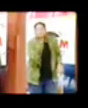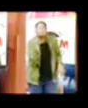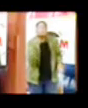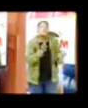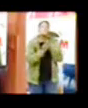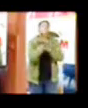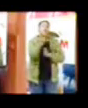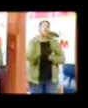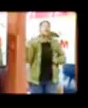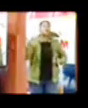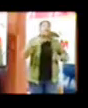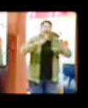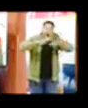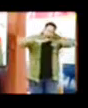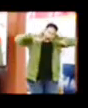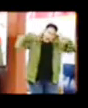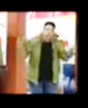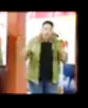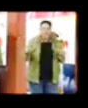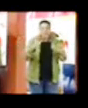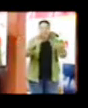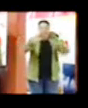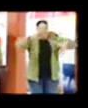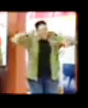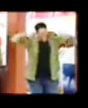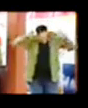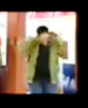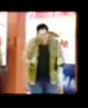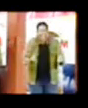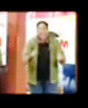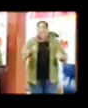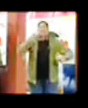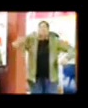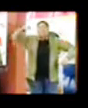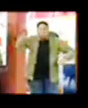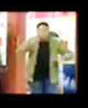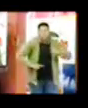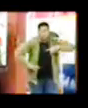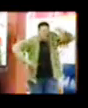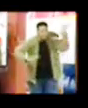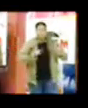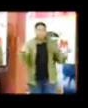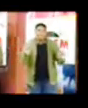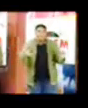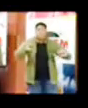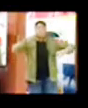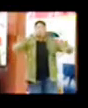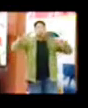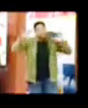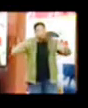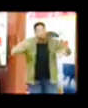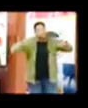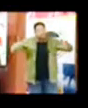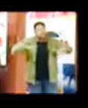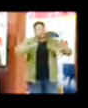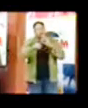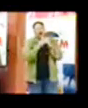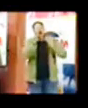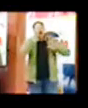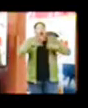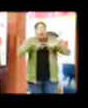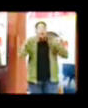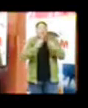main areas where there is a lot of activity, heavy thunderstorms. There is torrential rainfall, but there is so